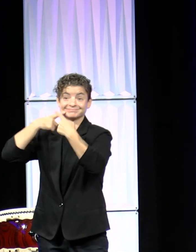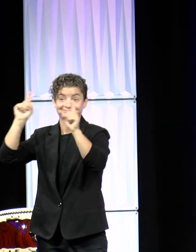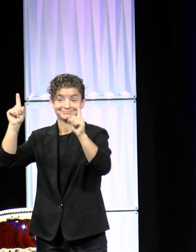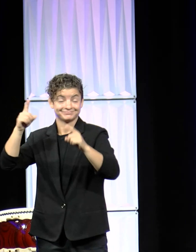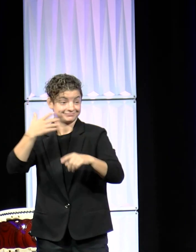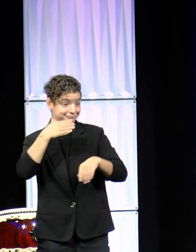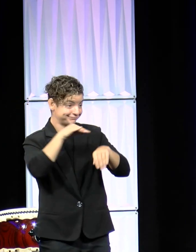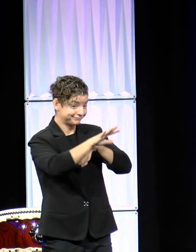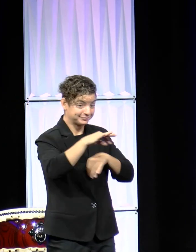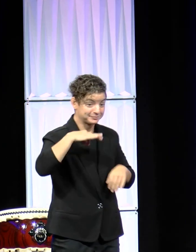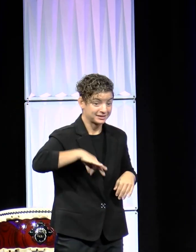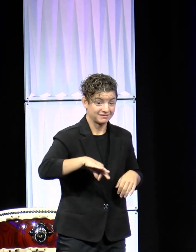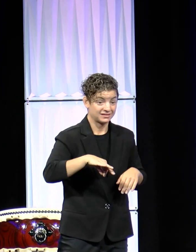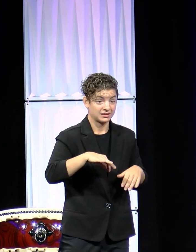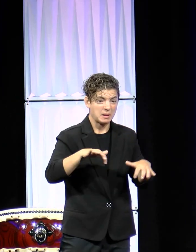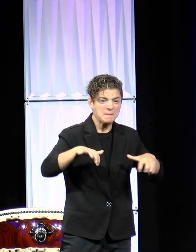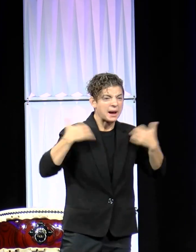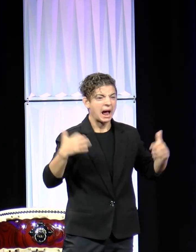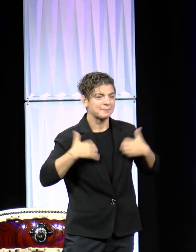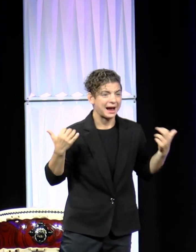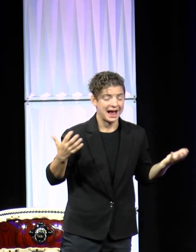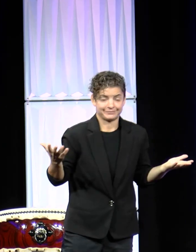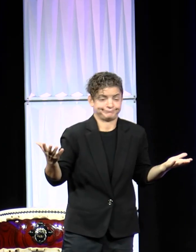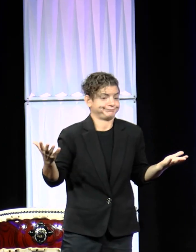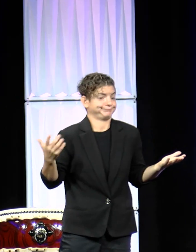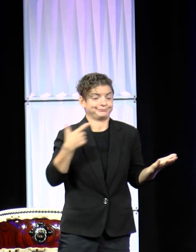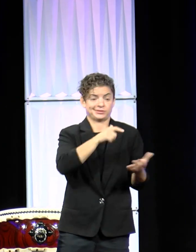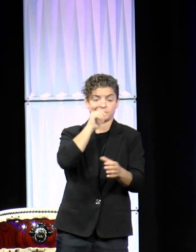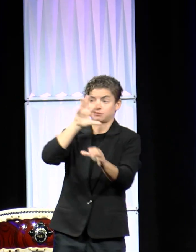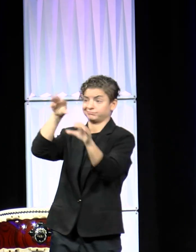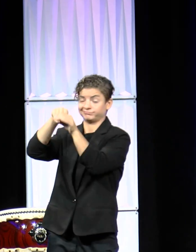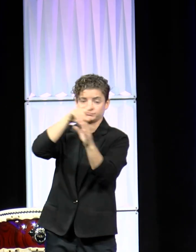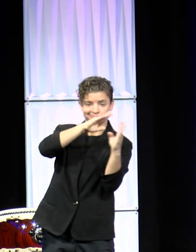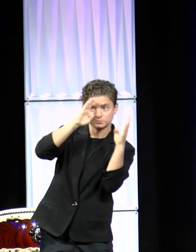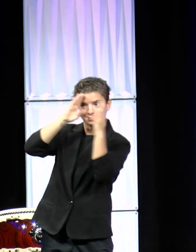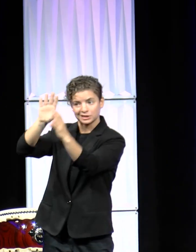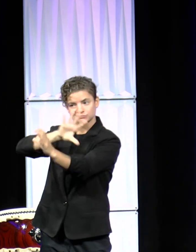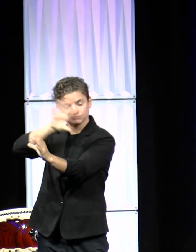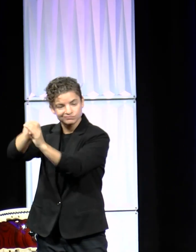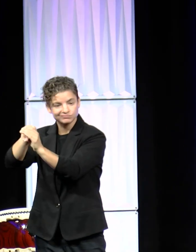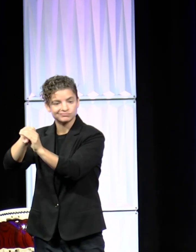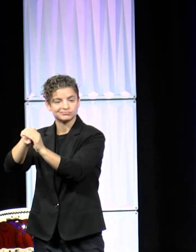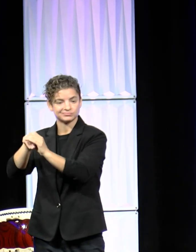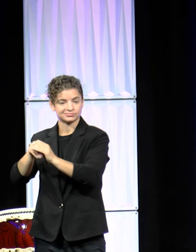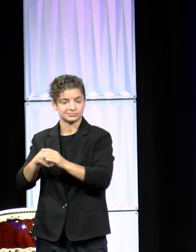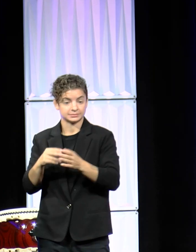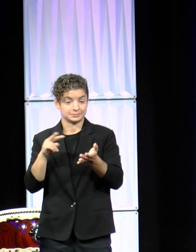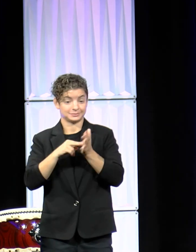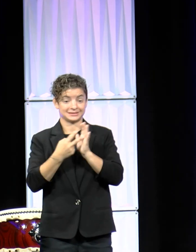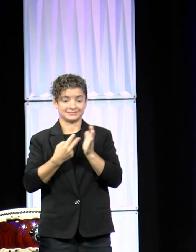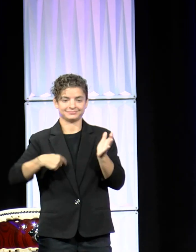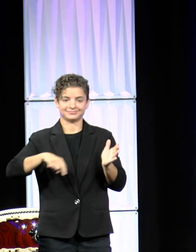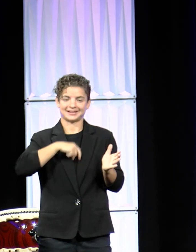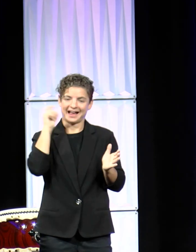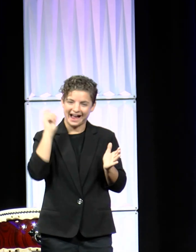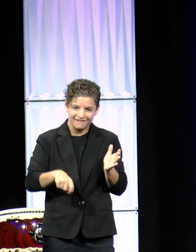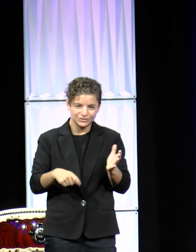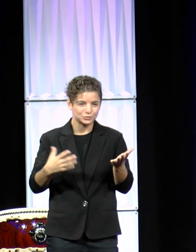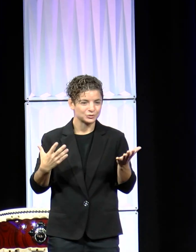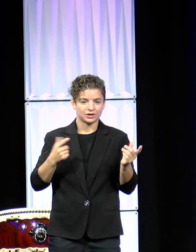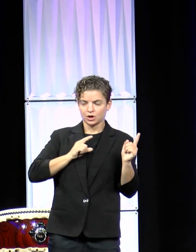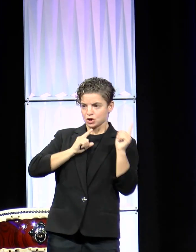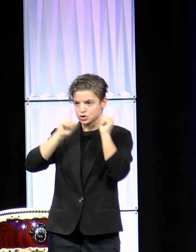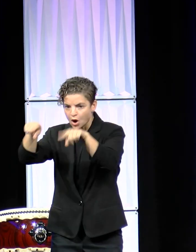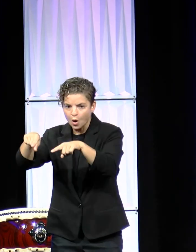workplace wasn't informed of it. So some of that action is we're going to have to step up and step forward. You might not be the person who has